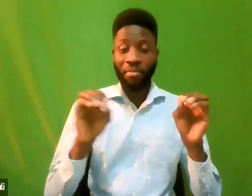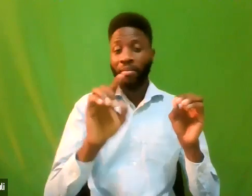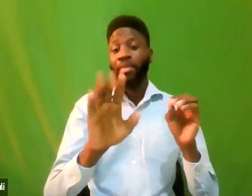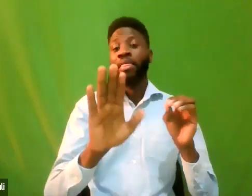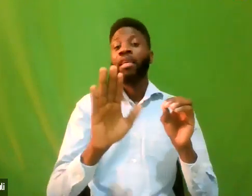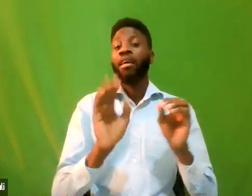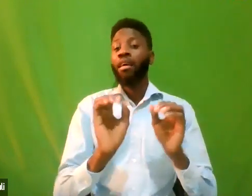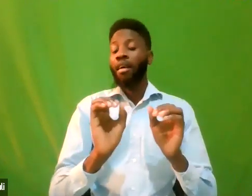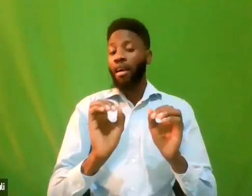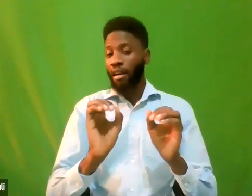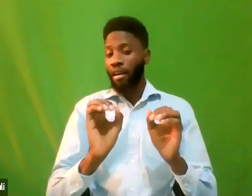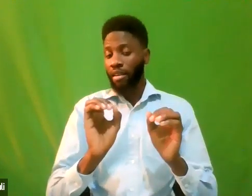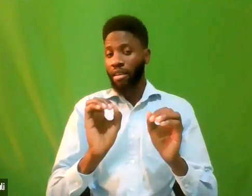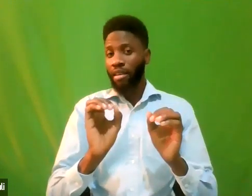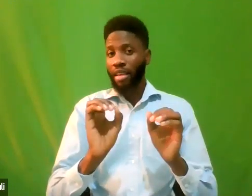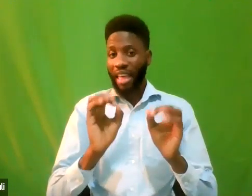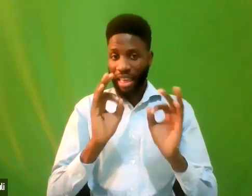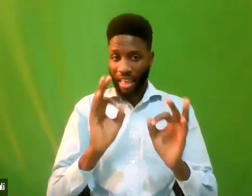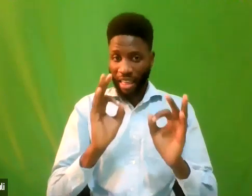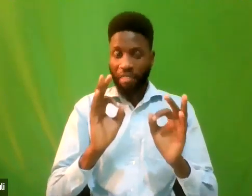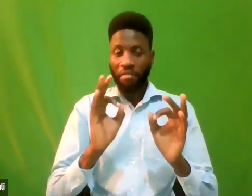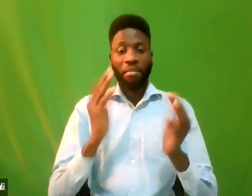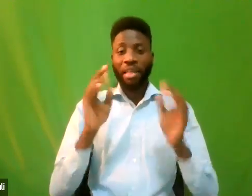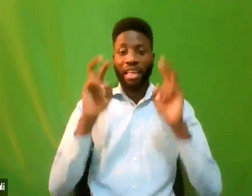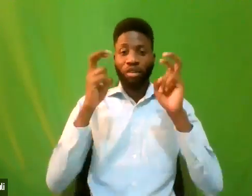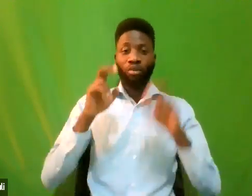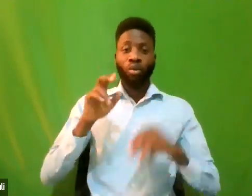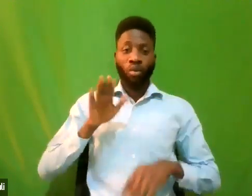the issue becomes an issue of women with disability,